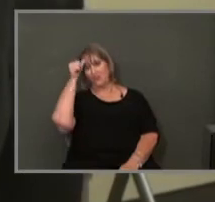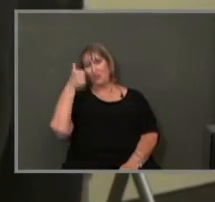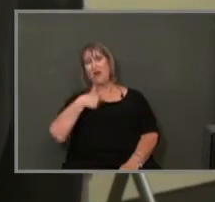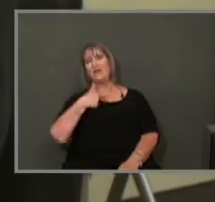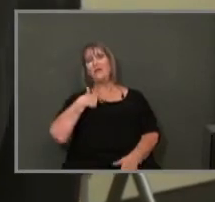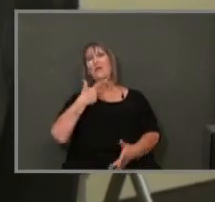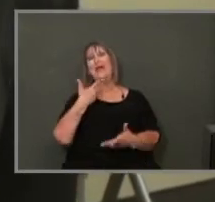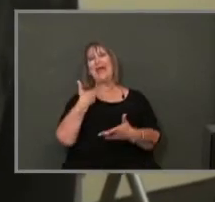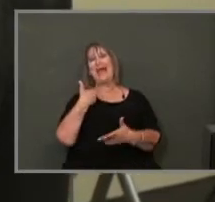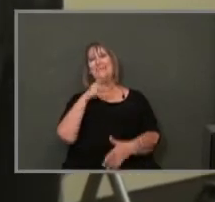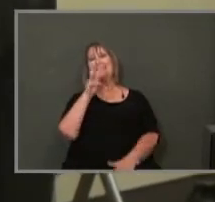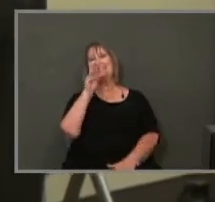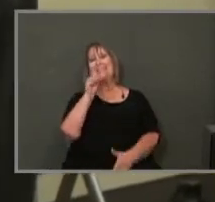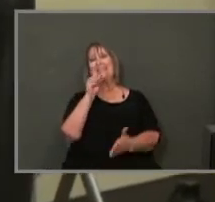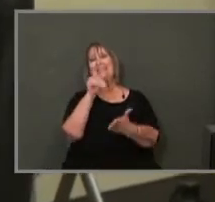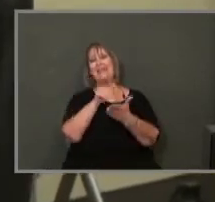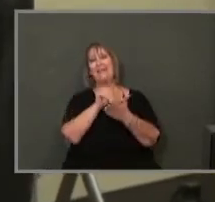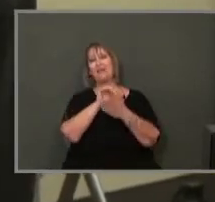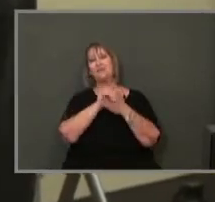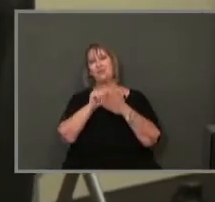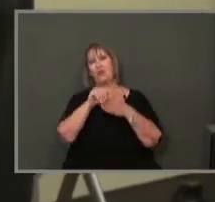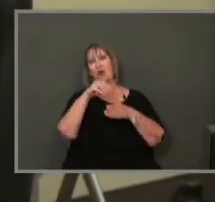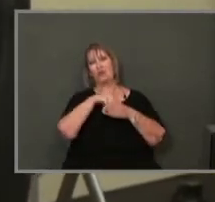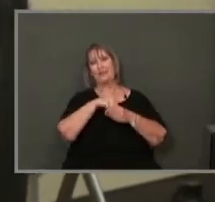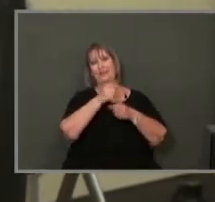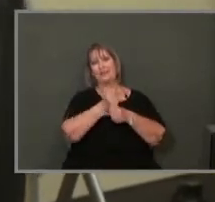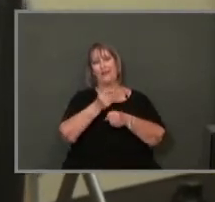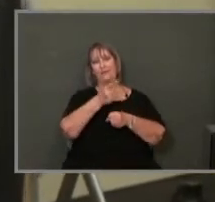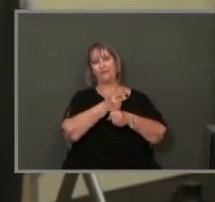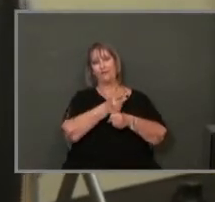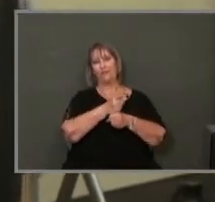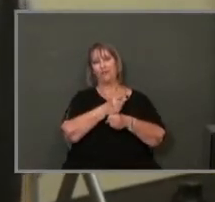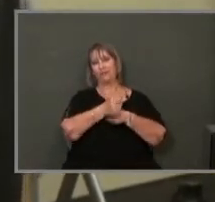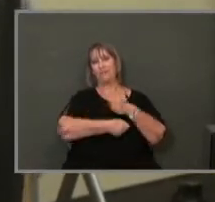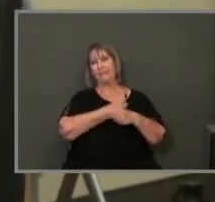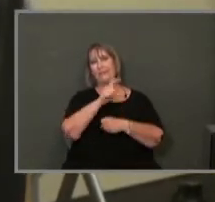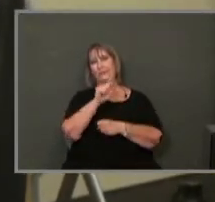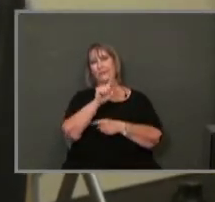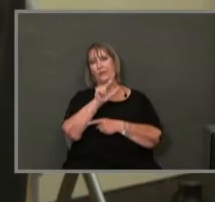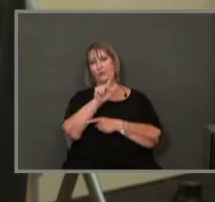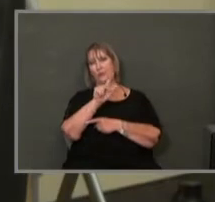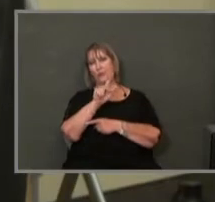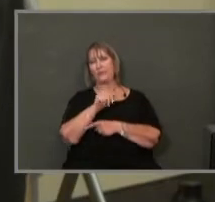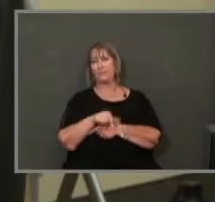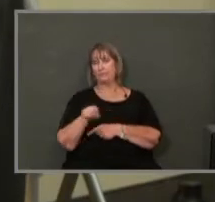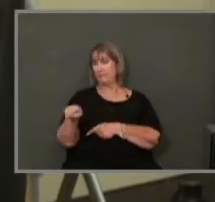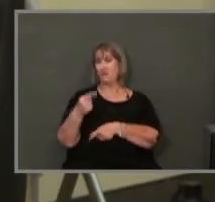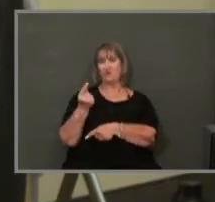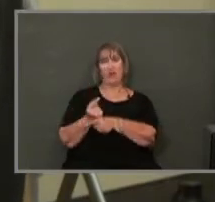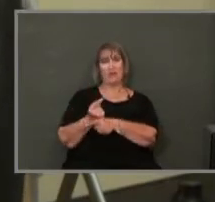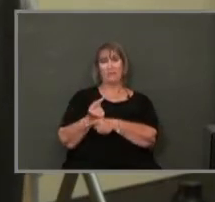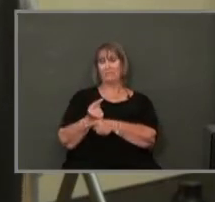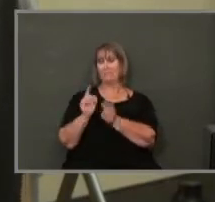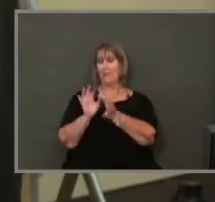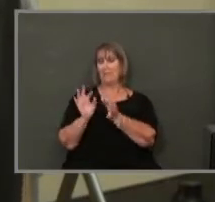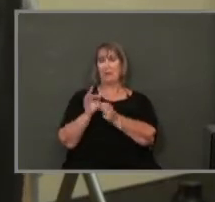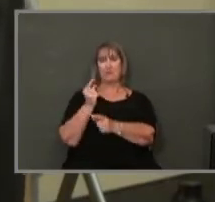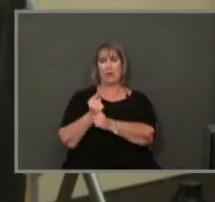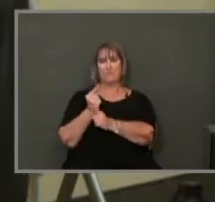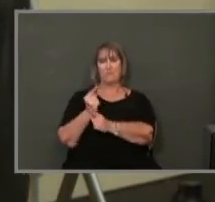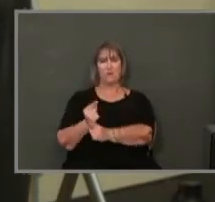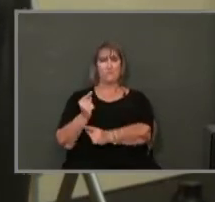$60,000 in the 2023 budget. So, I mean, everything you said, you're right on the money. It used to